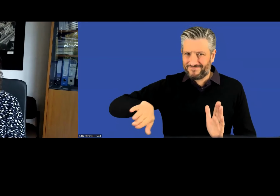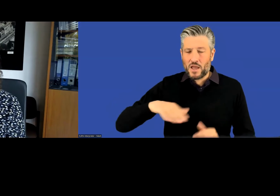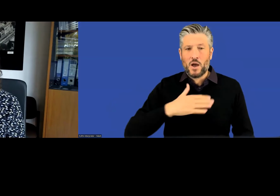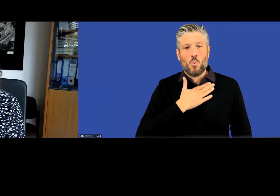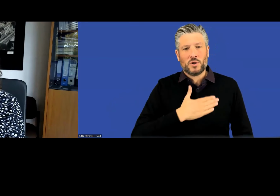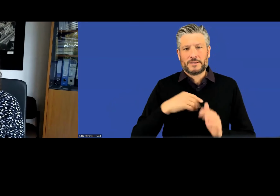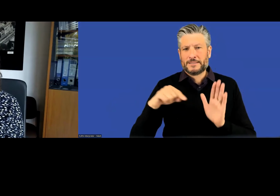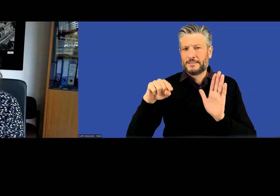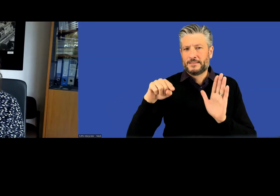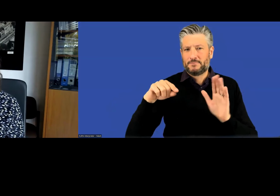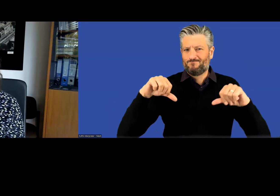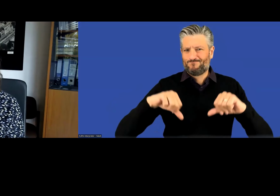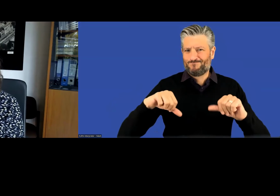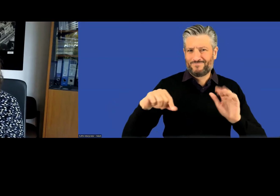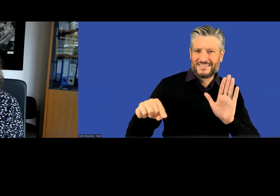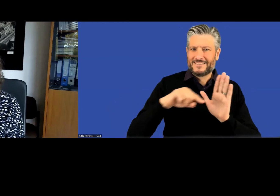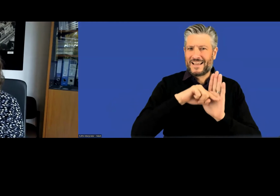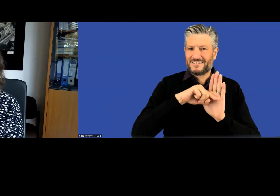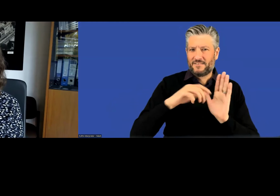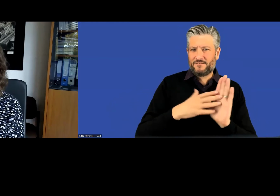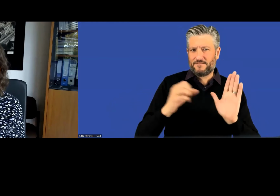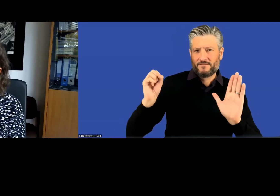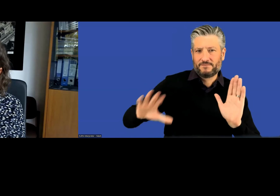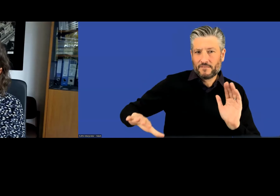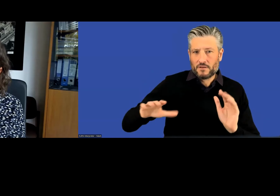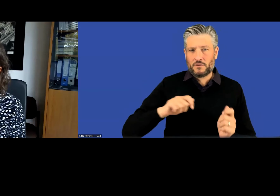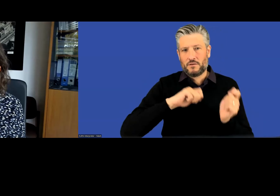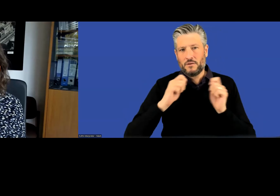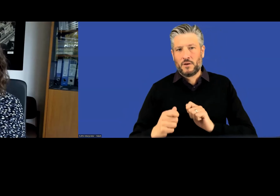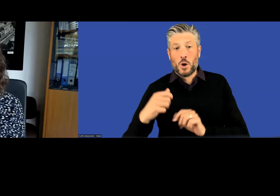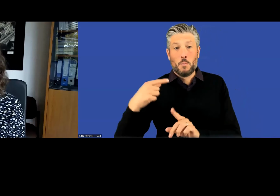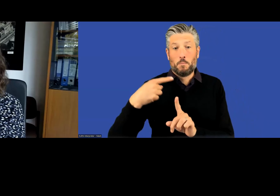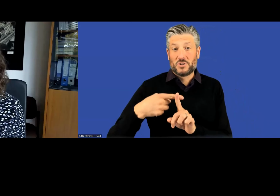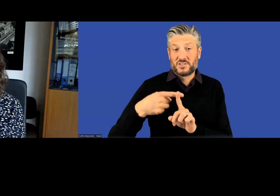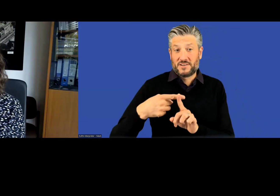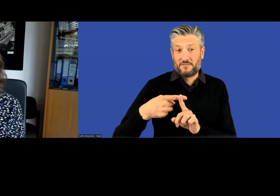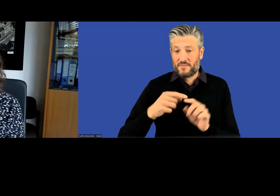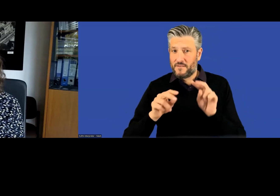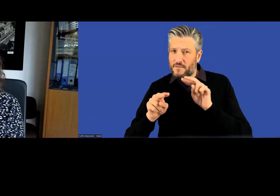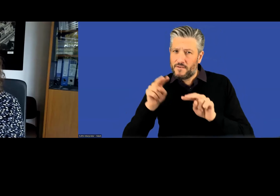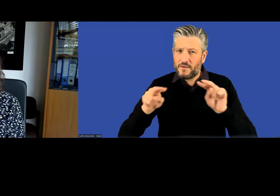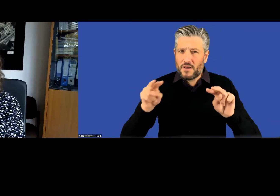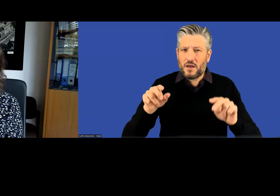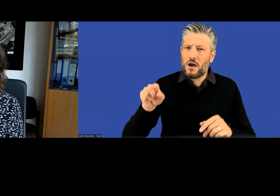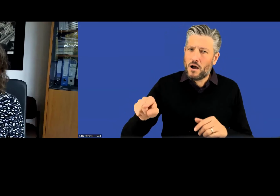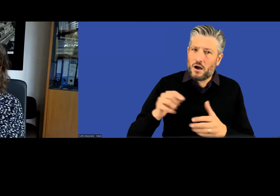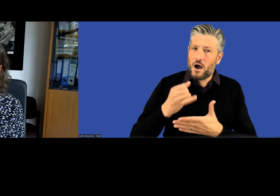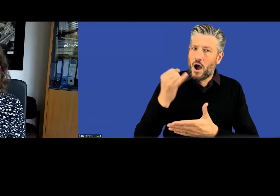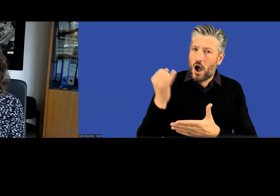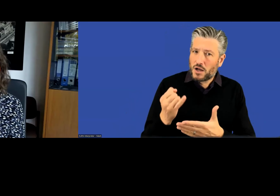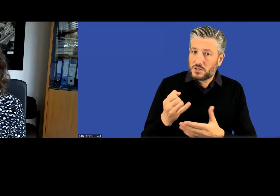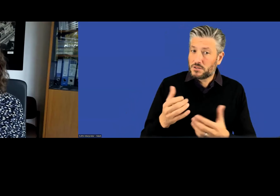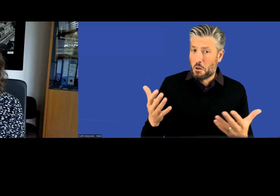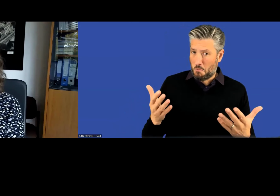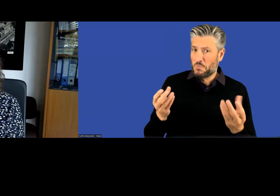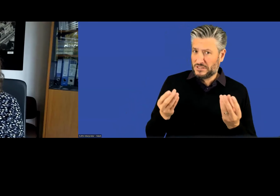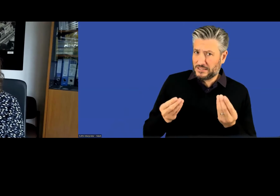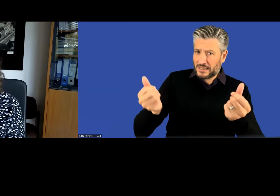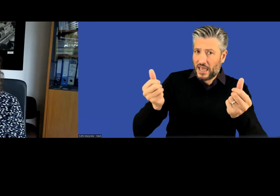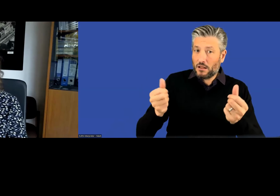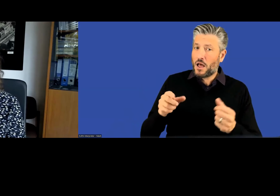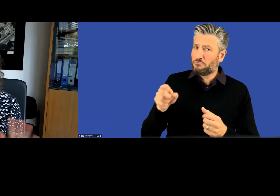models, about the cultural sector offering a place to actors and artists who are differently abled, just as we hope all sectors